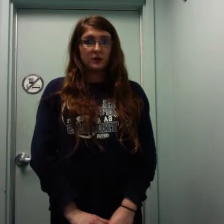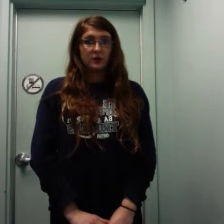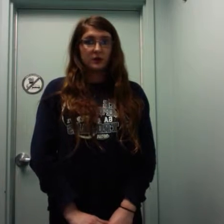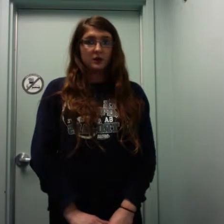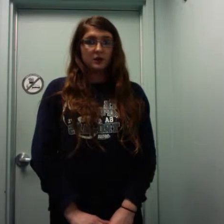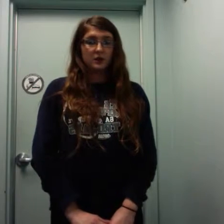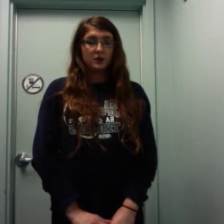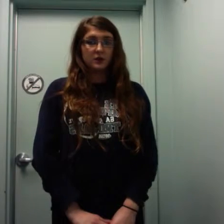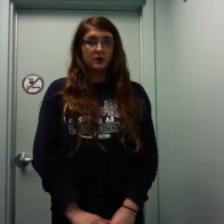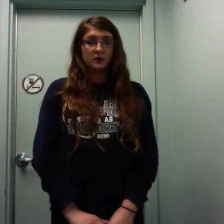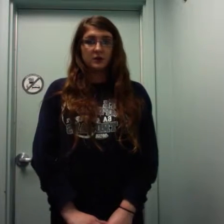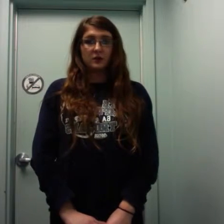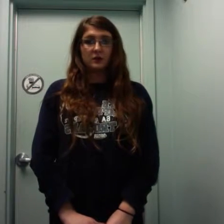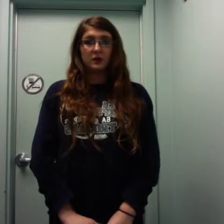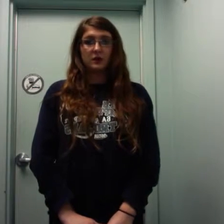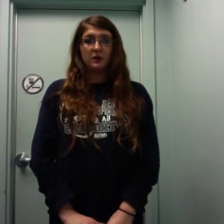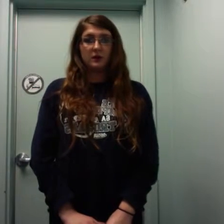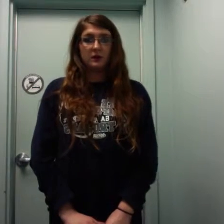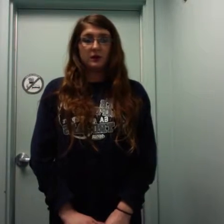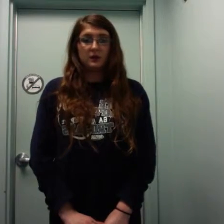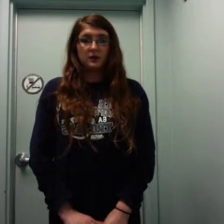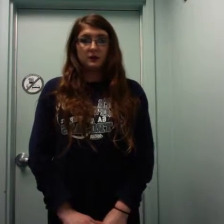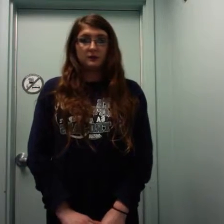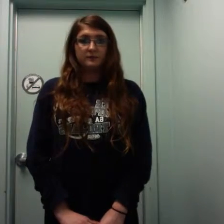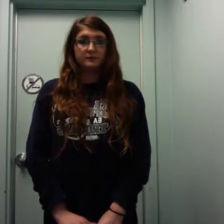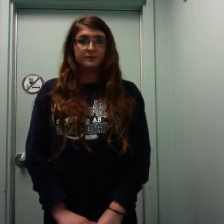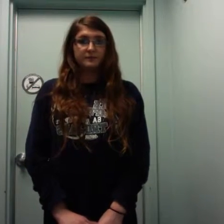The spaces are left for the photos, which will be added later.